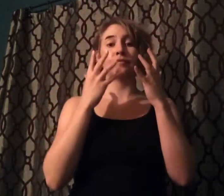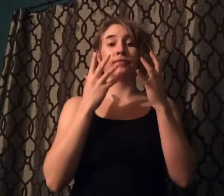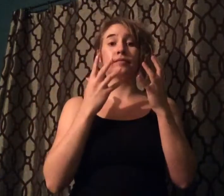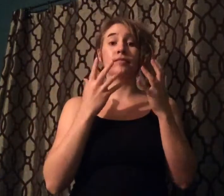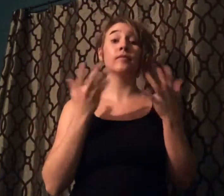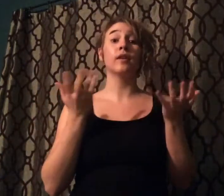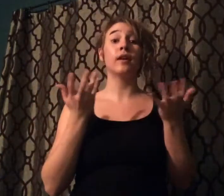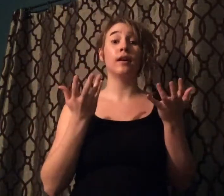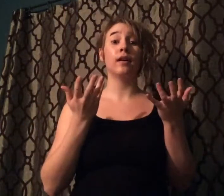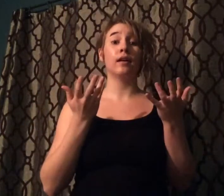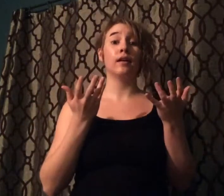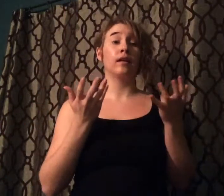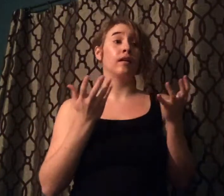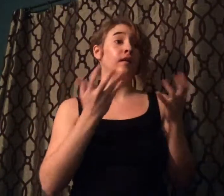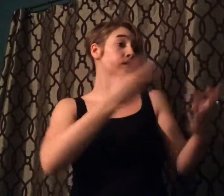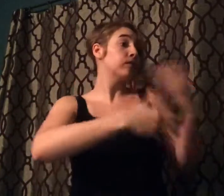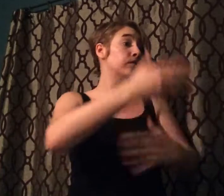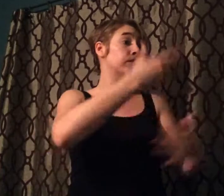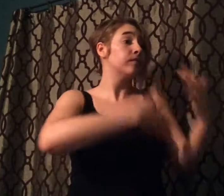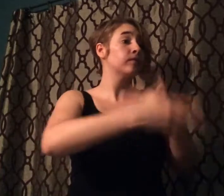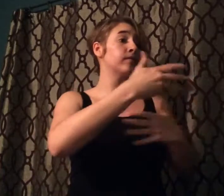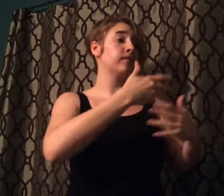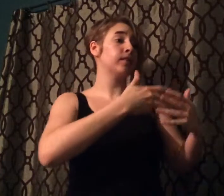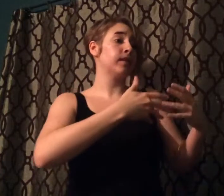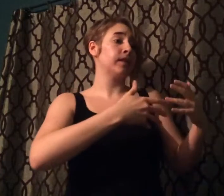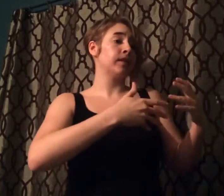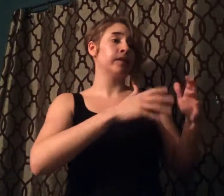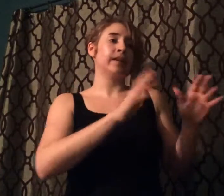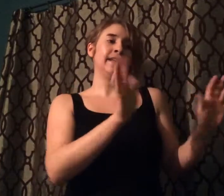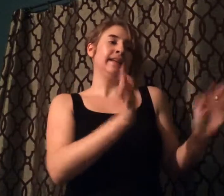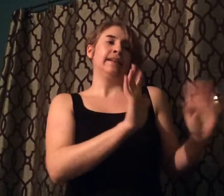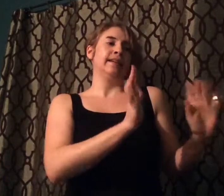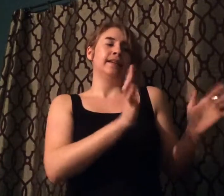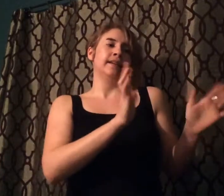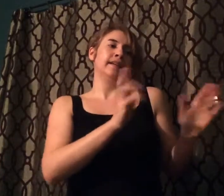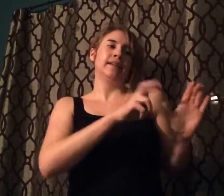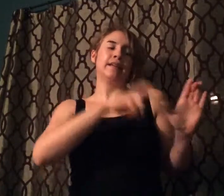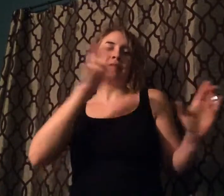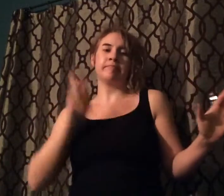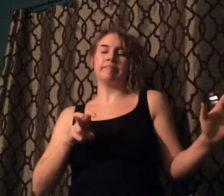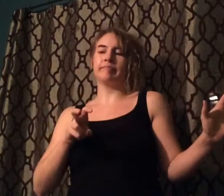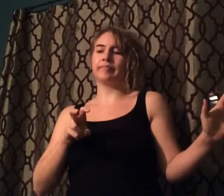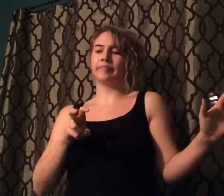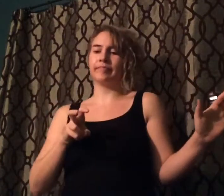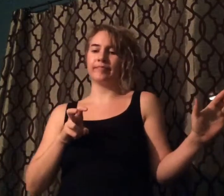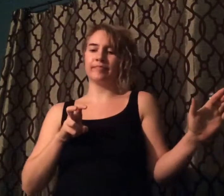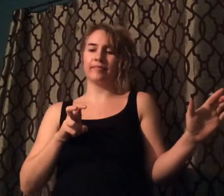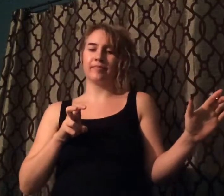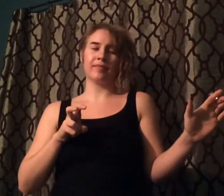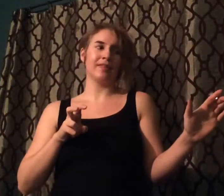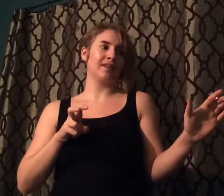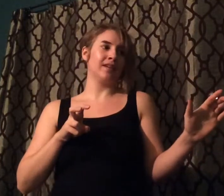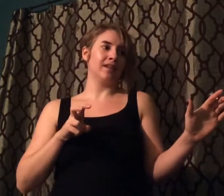Sad is saying no Don't wanna go out with your friends